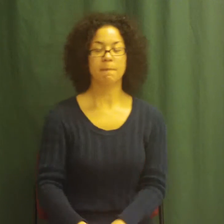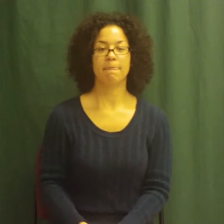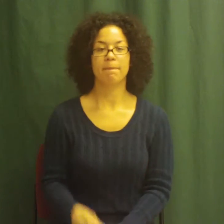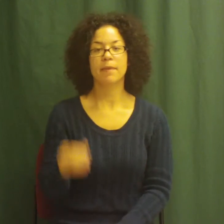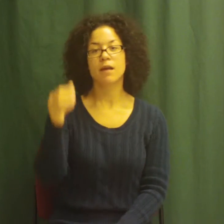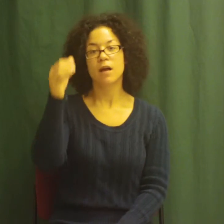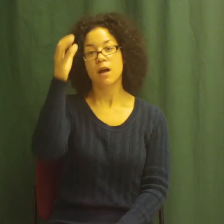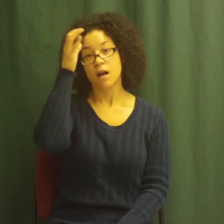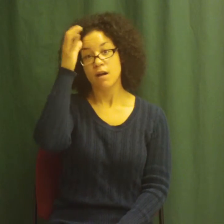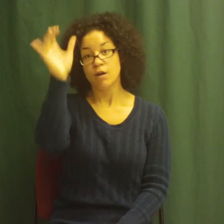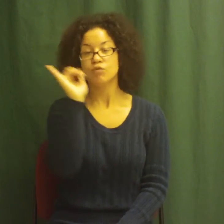people.